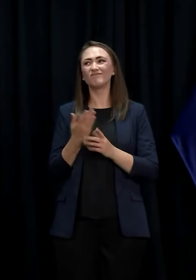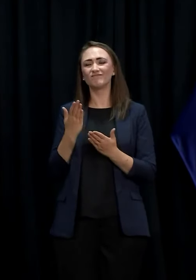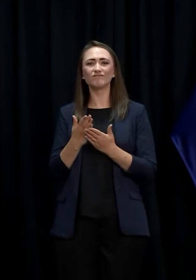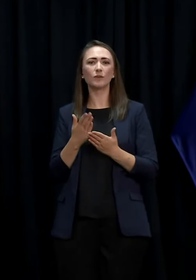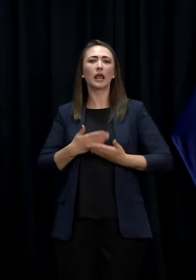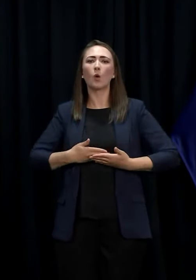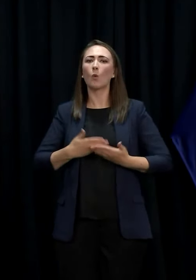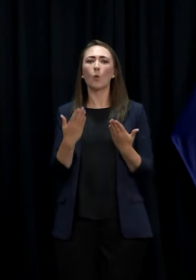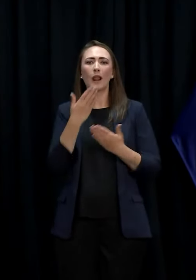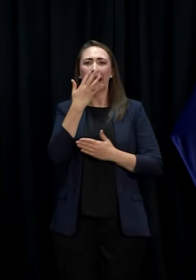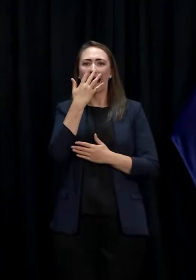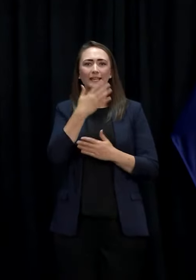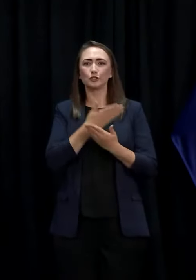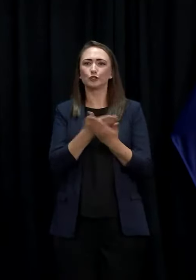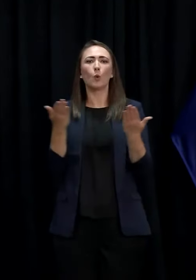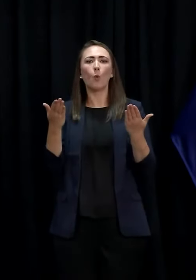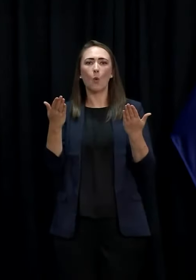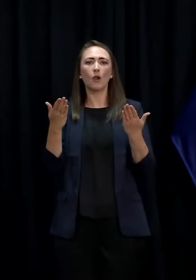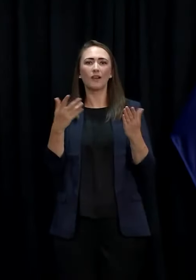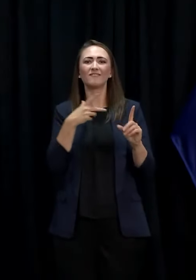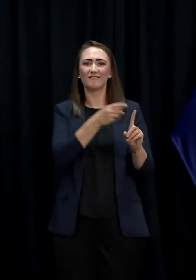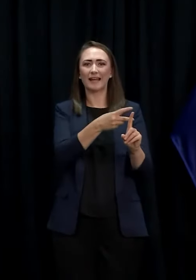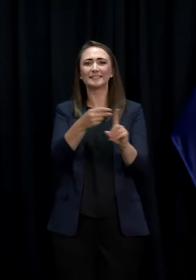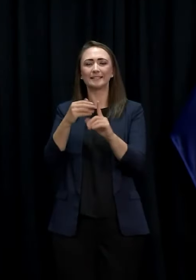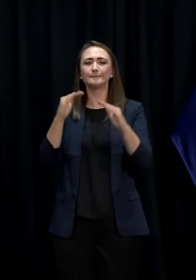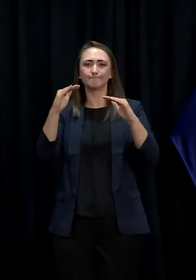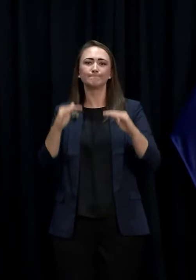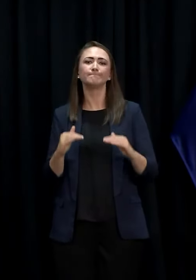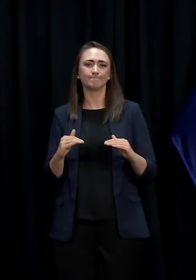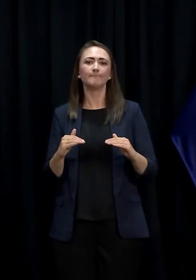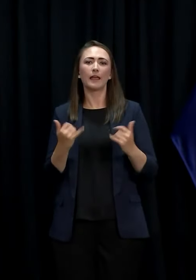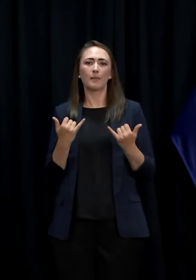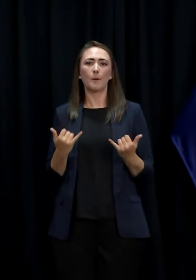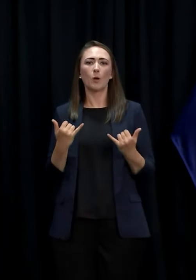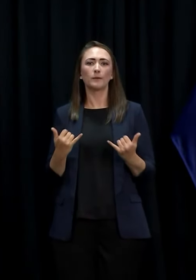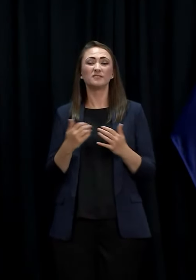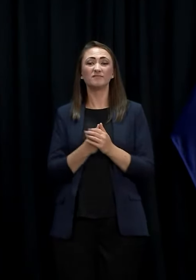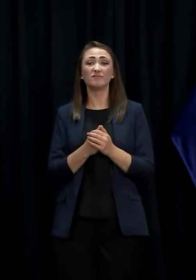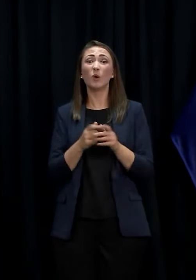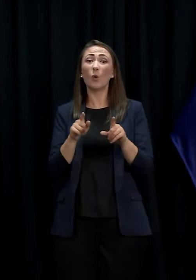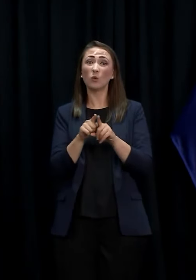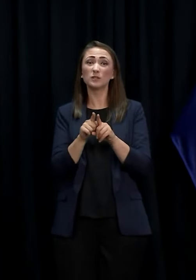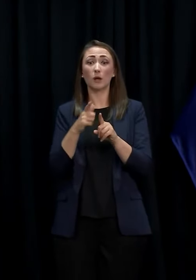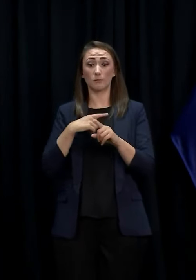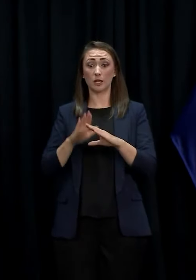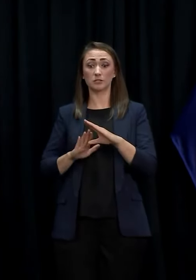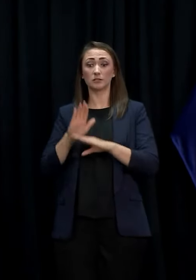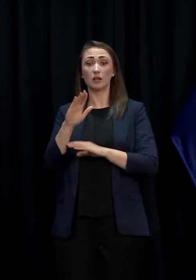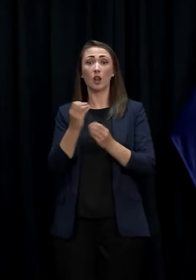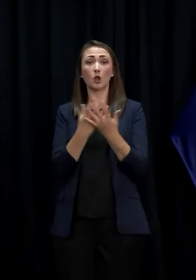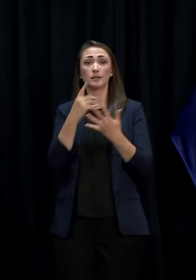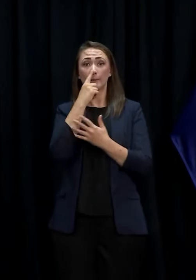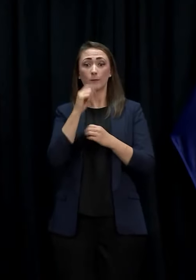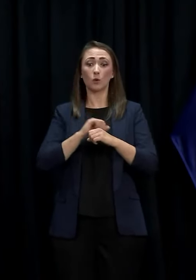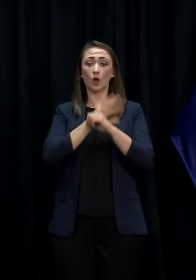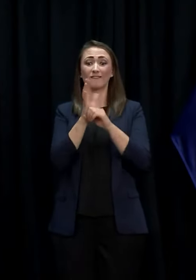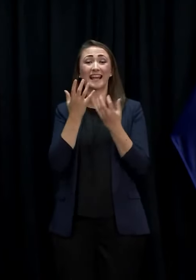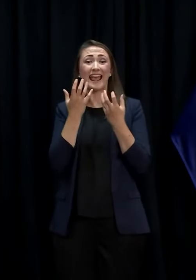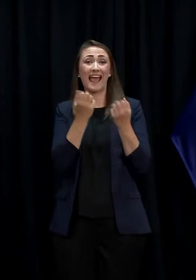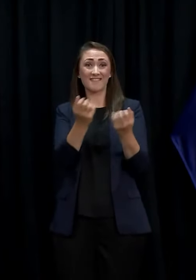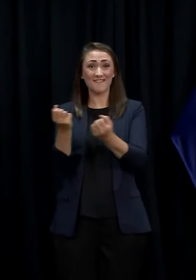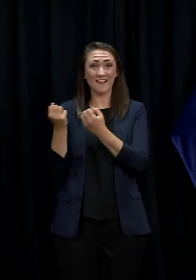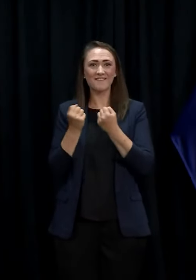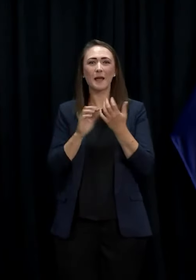And one of the drivers for that is that we are in a peak, and there will be more people who can't be vaccinated at the moment because they're waiting out that period after they've